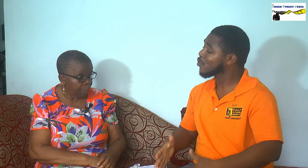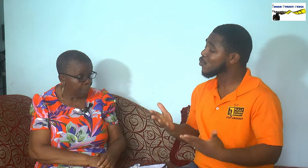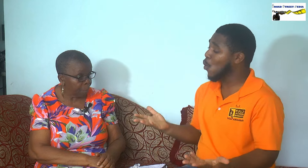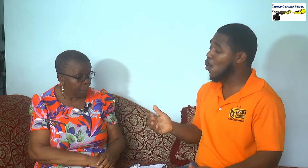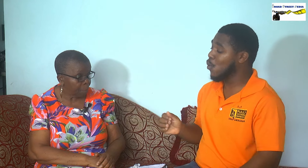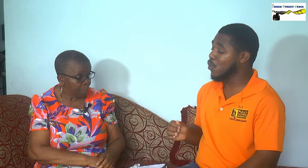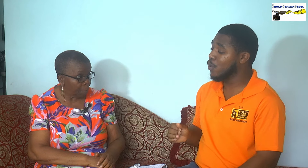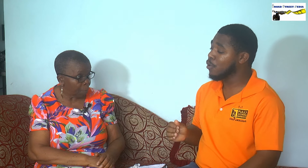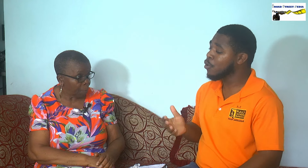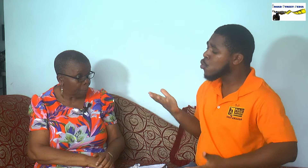So,